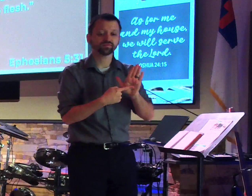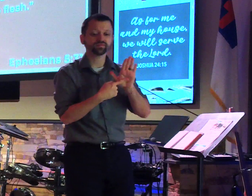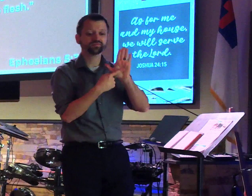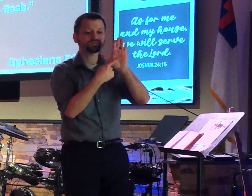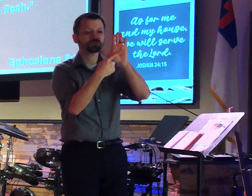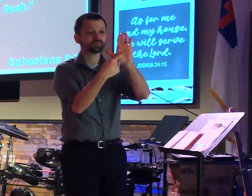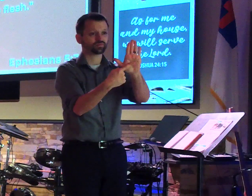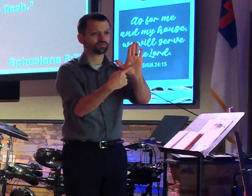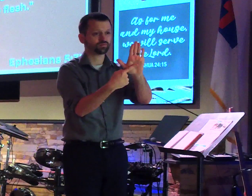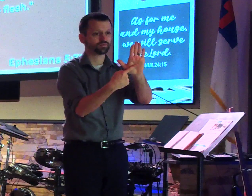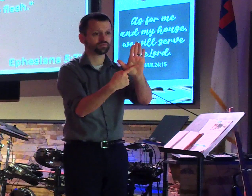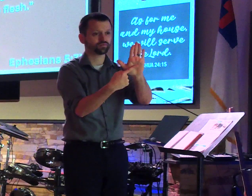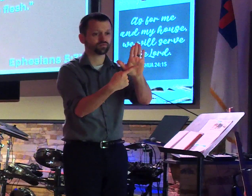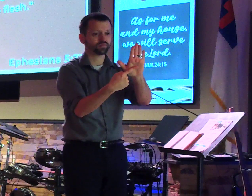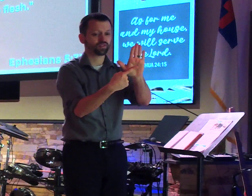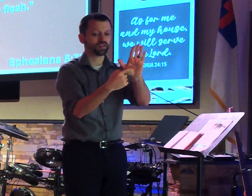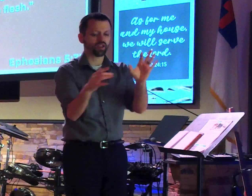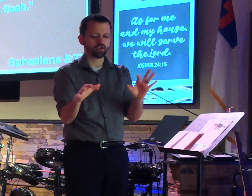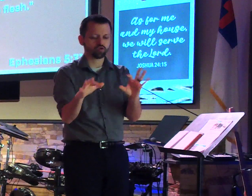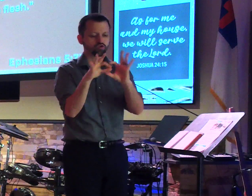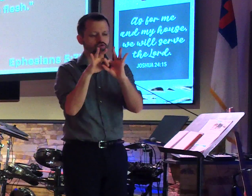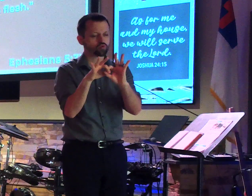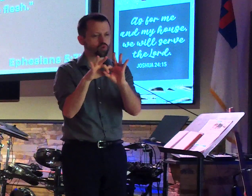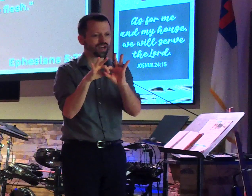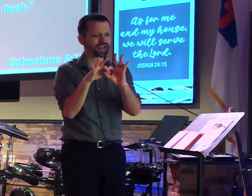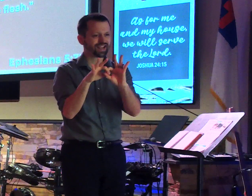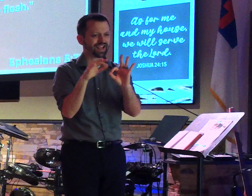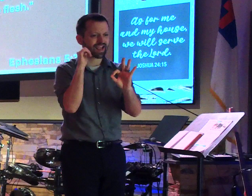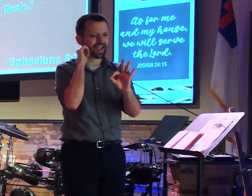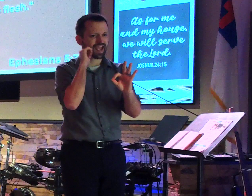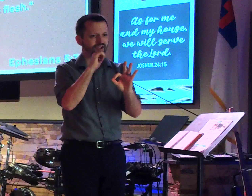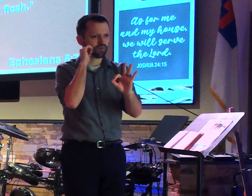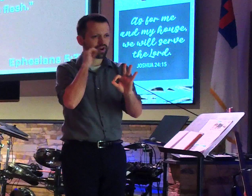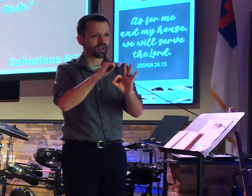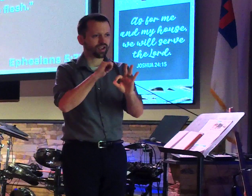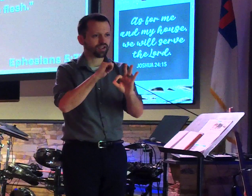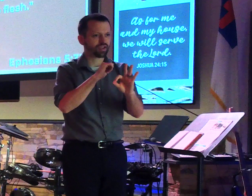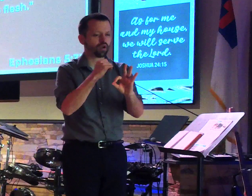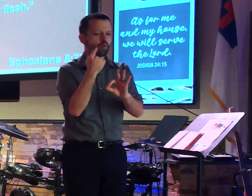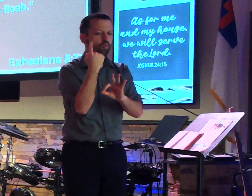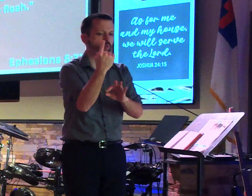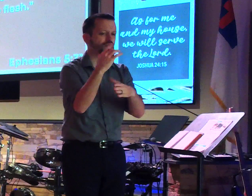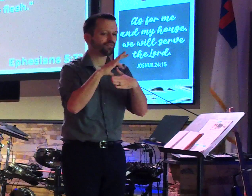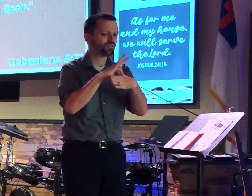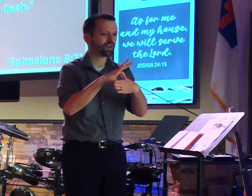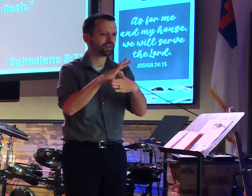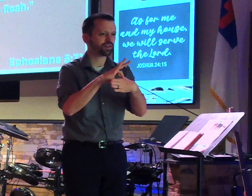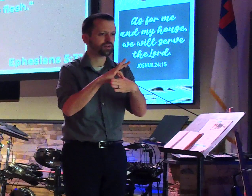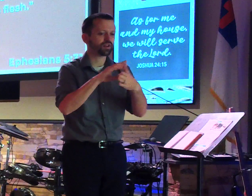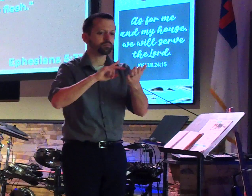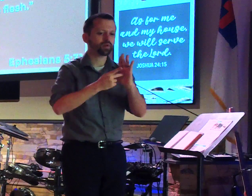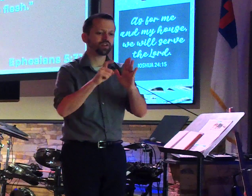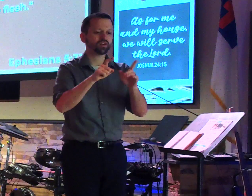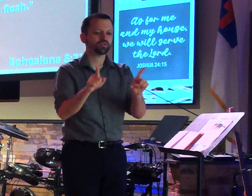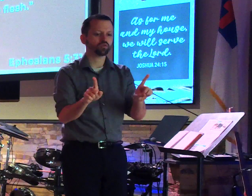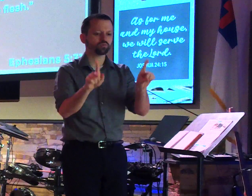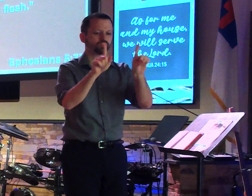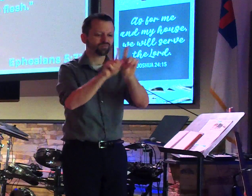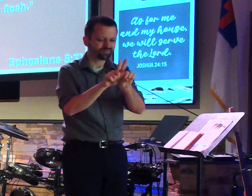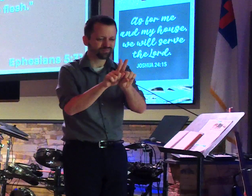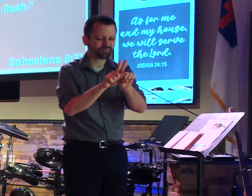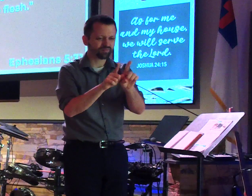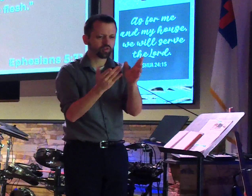out that oneness on a daily basis. You're one flesh. So you have to stick together through